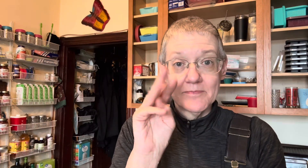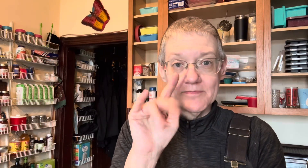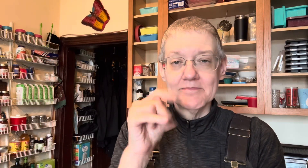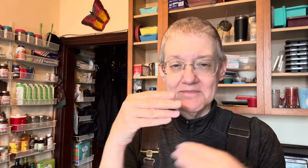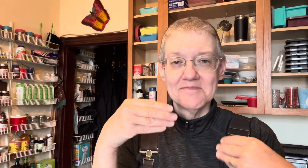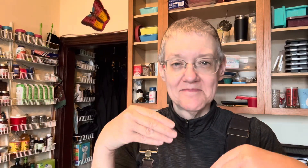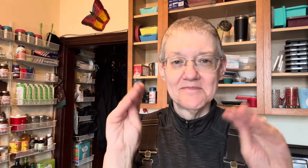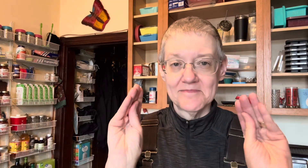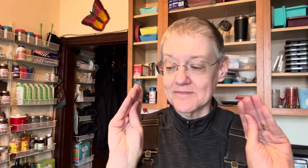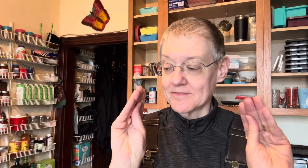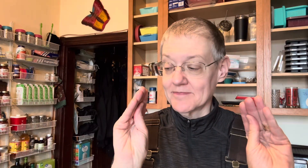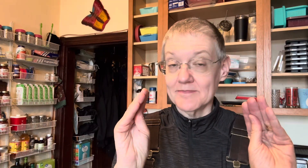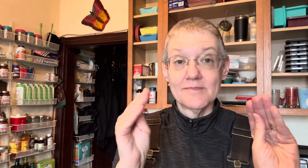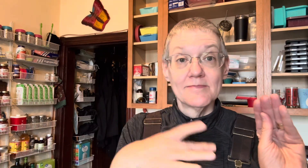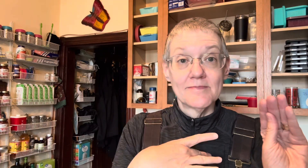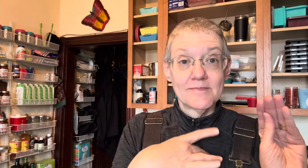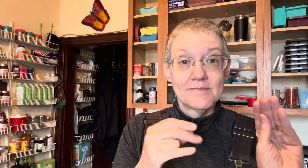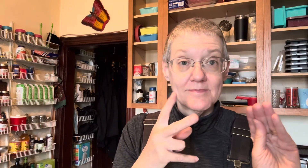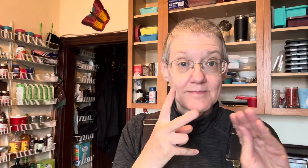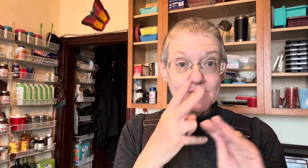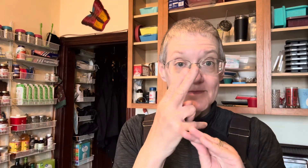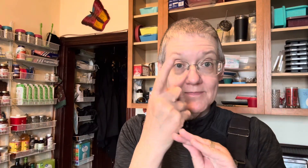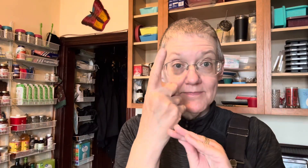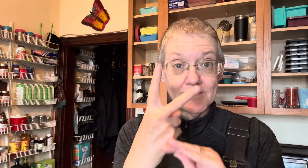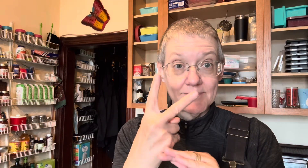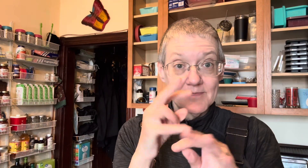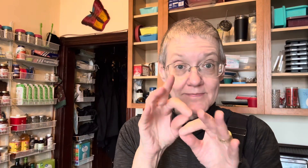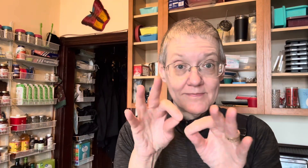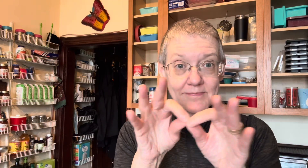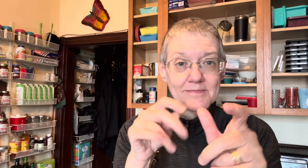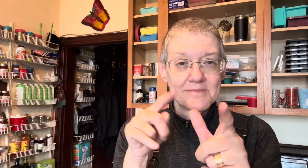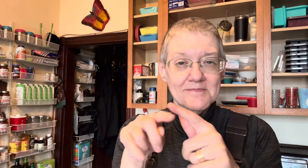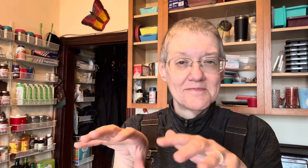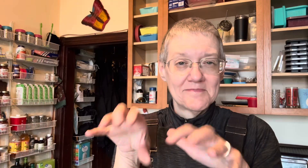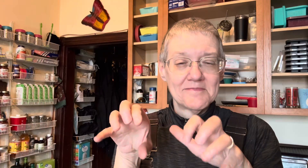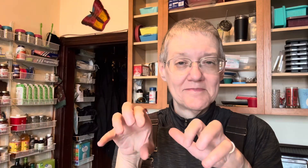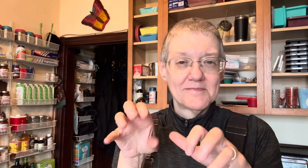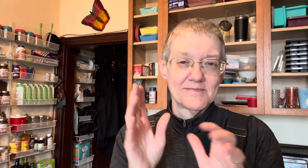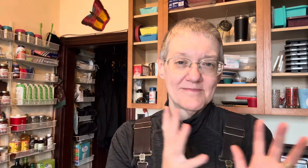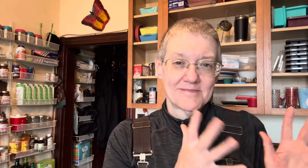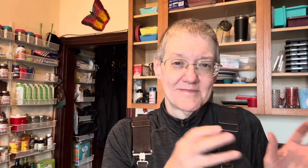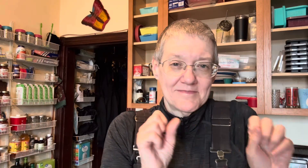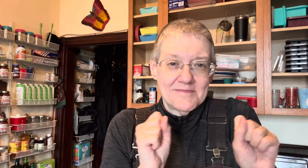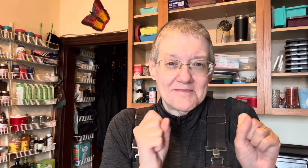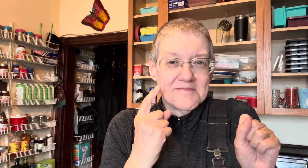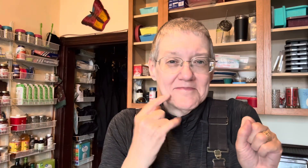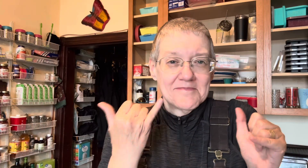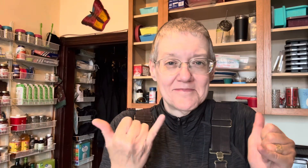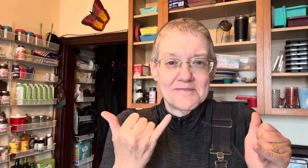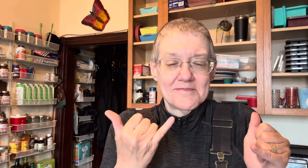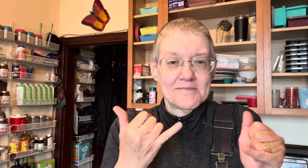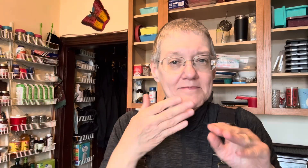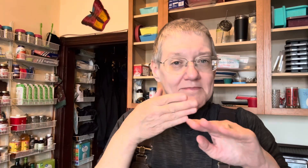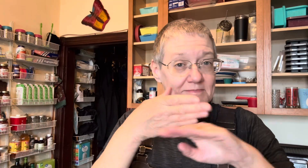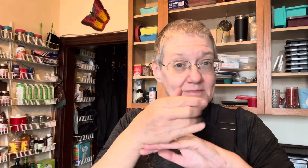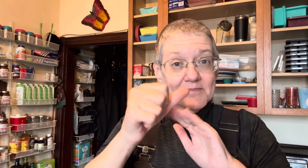I prefer, the Applegate brand, and Walmart sells it. I like to cut it in half and baggie it and put it in the freezer. Right now it's going to stay in the